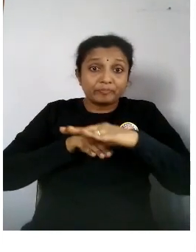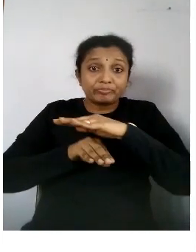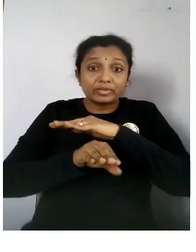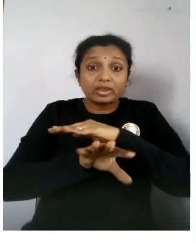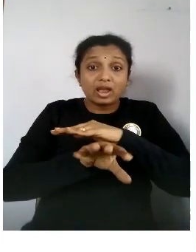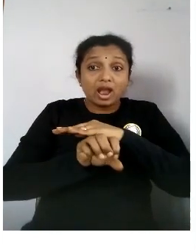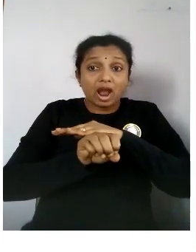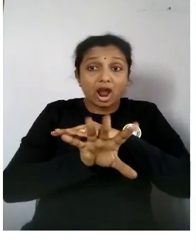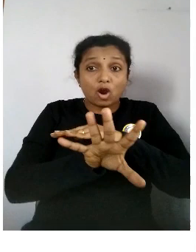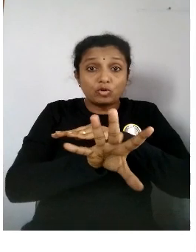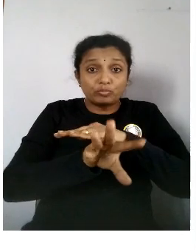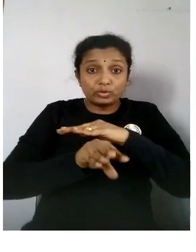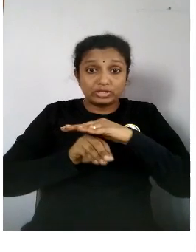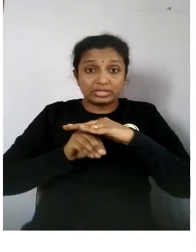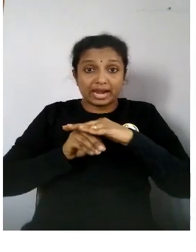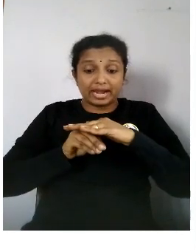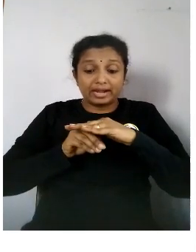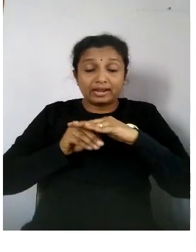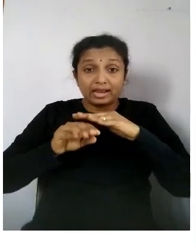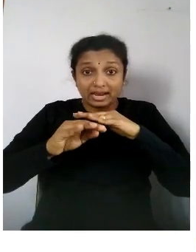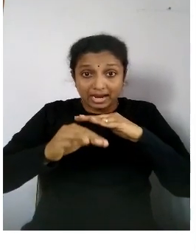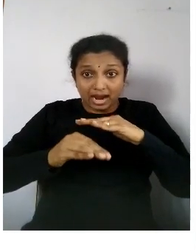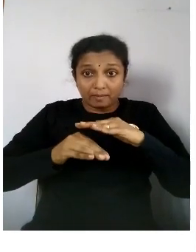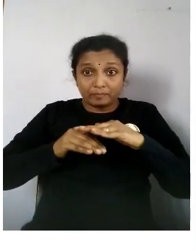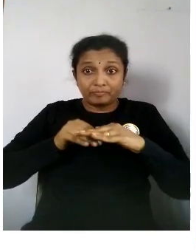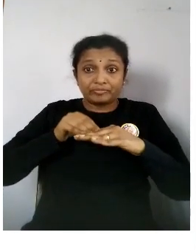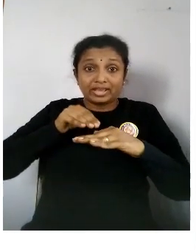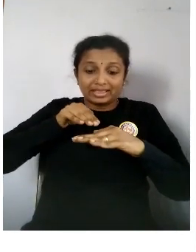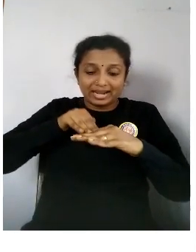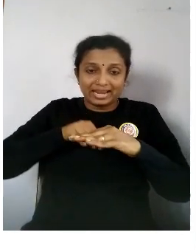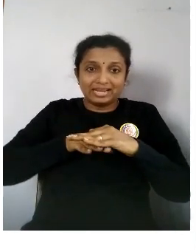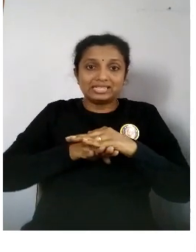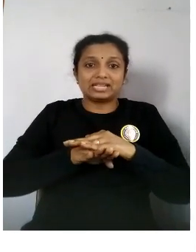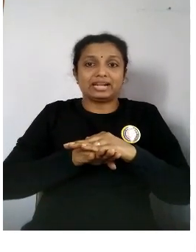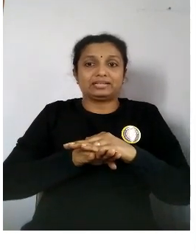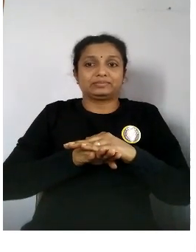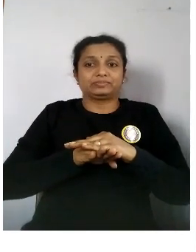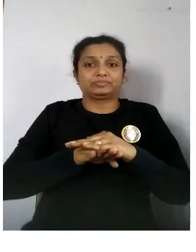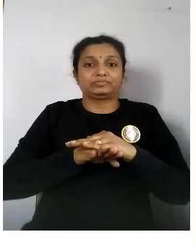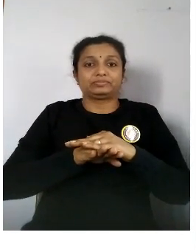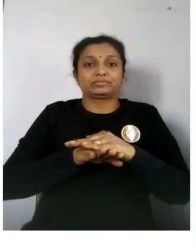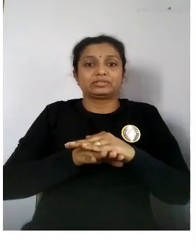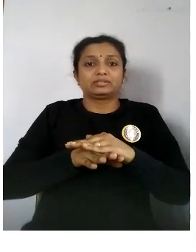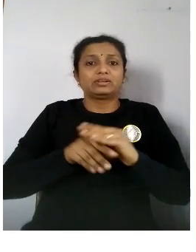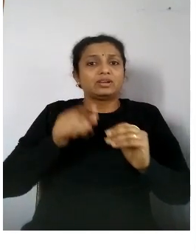from output side, come then inside.